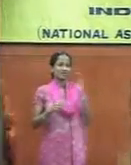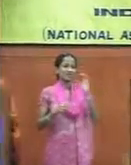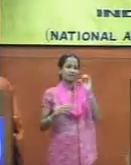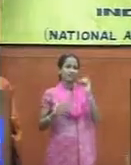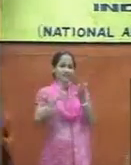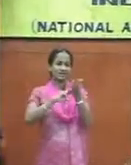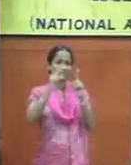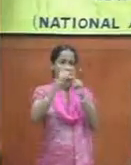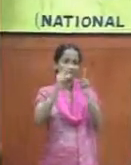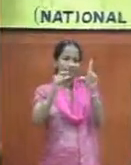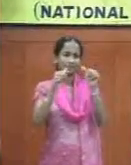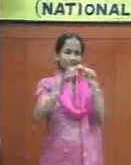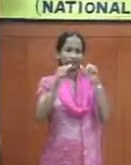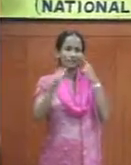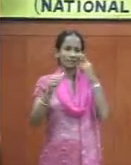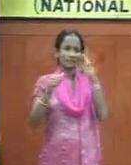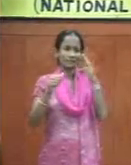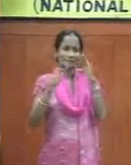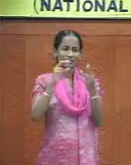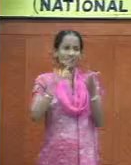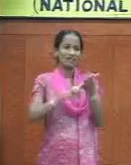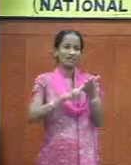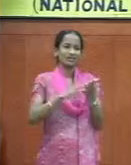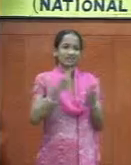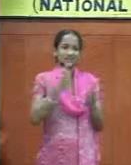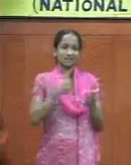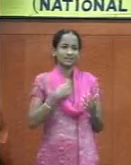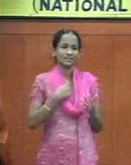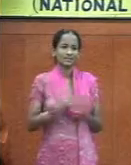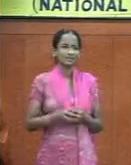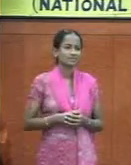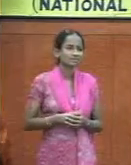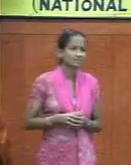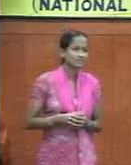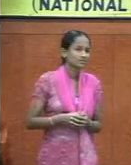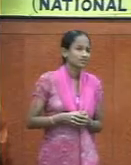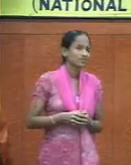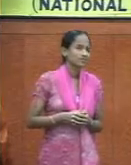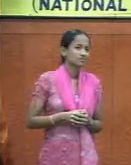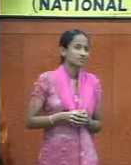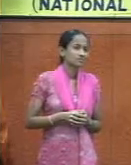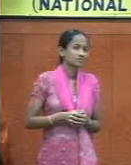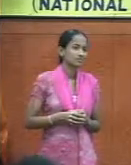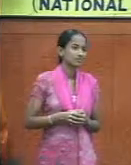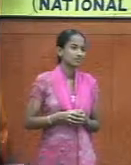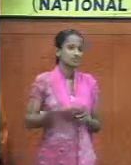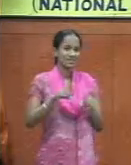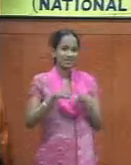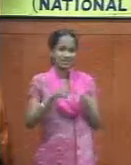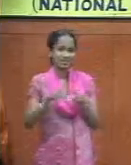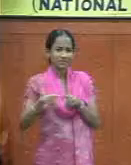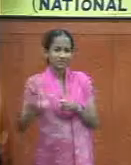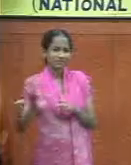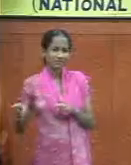given, or they are sent from pillar to post, and number of such complaints have been coming. Also, the practices followed in different parts